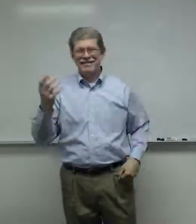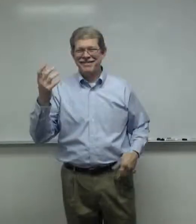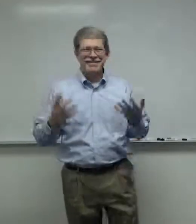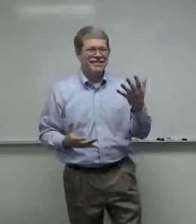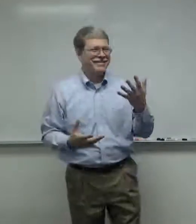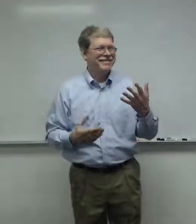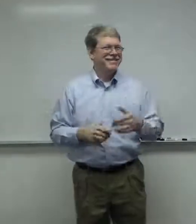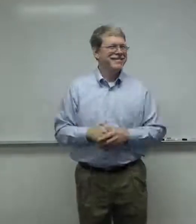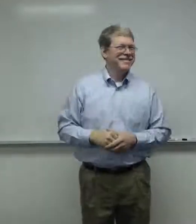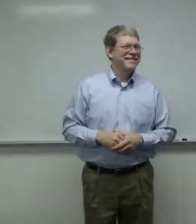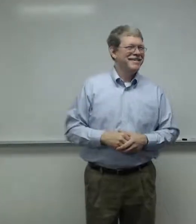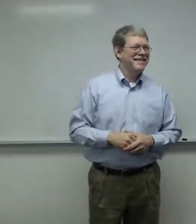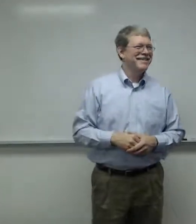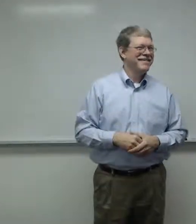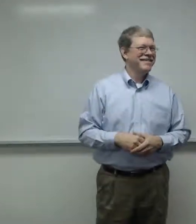air.